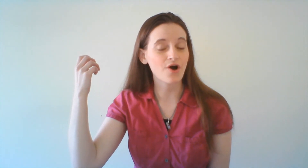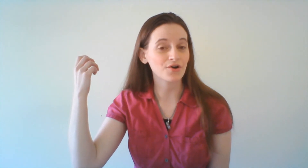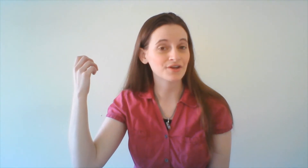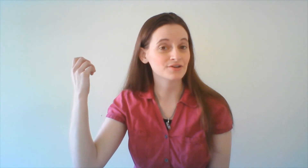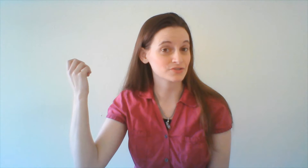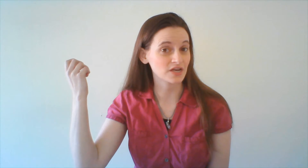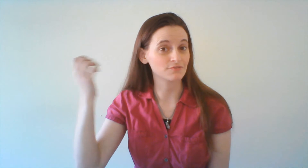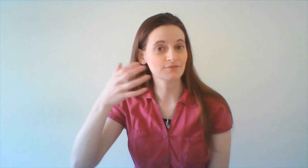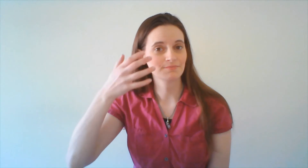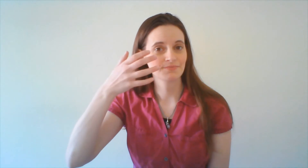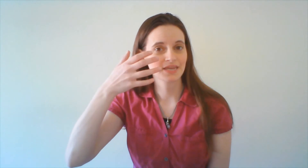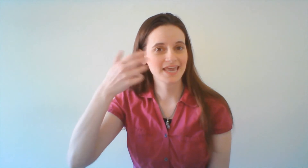on yourself. Cat.